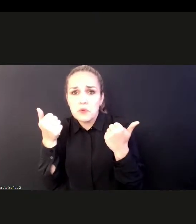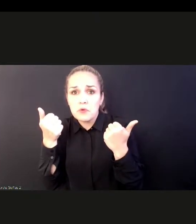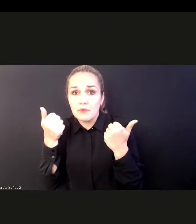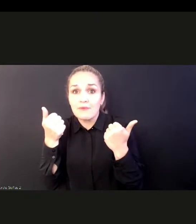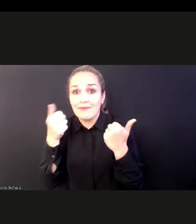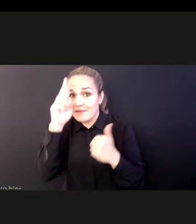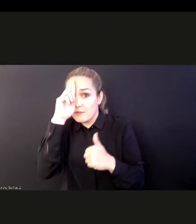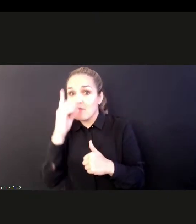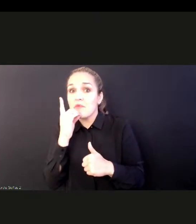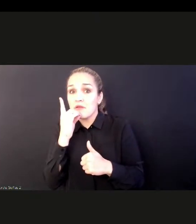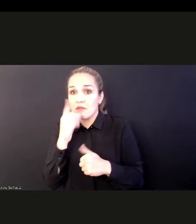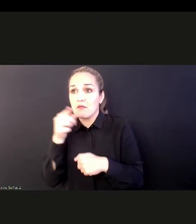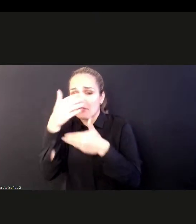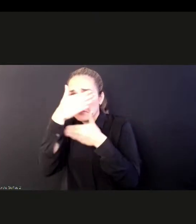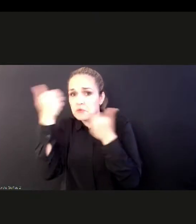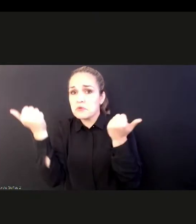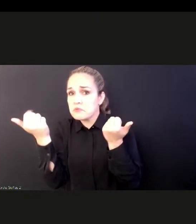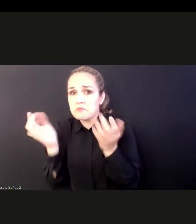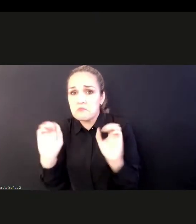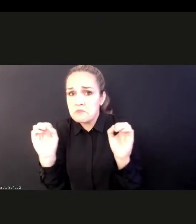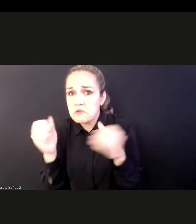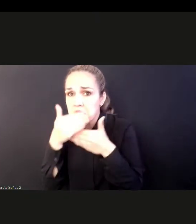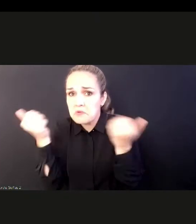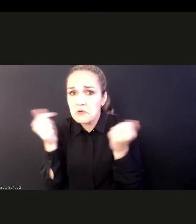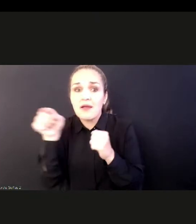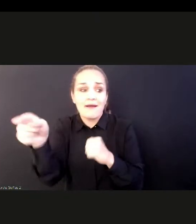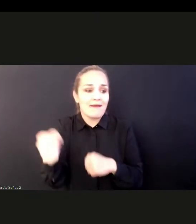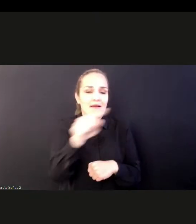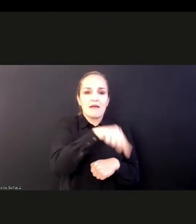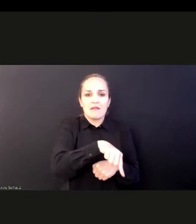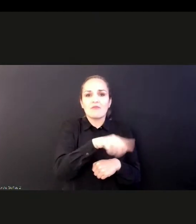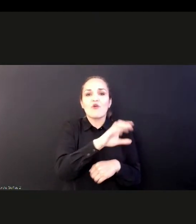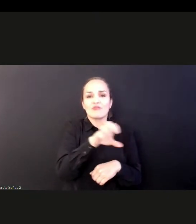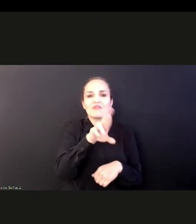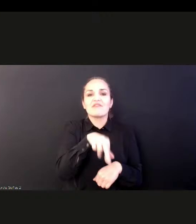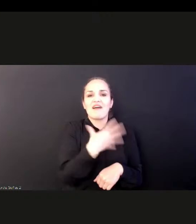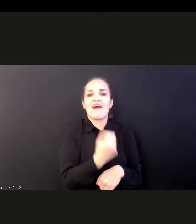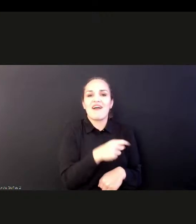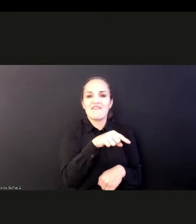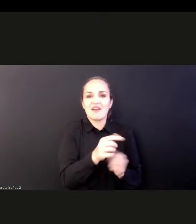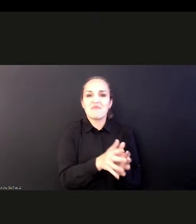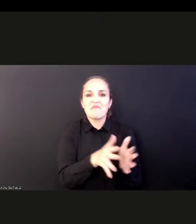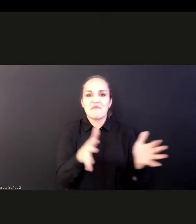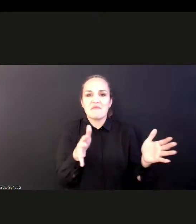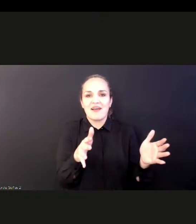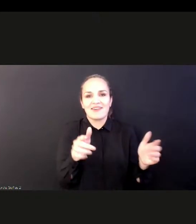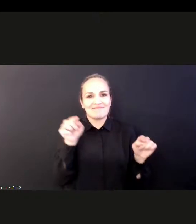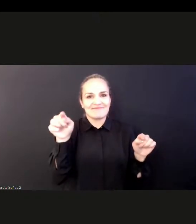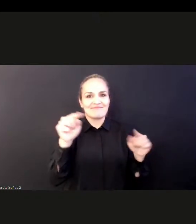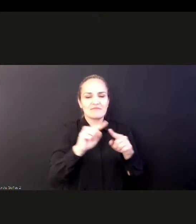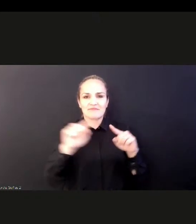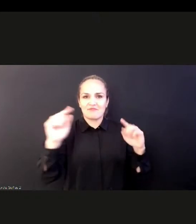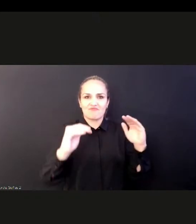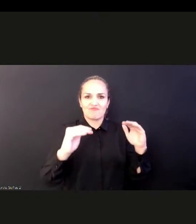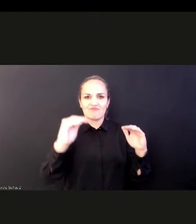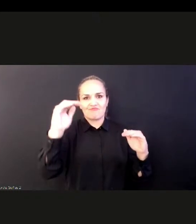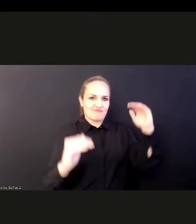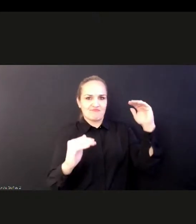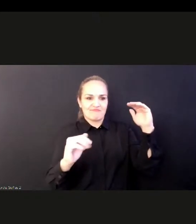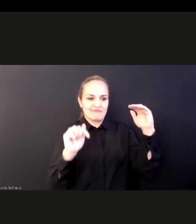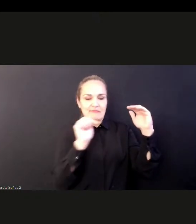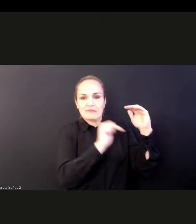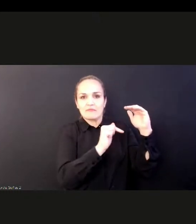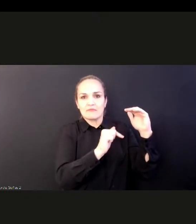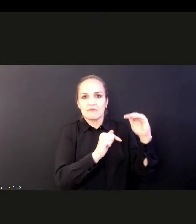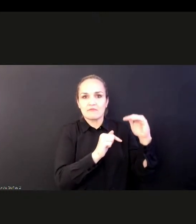So these areas could lead the region to stop being a consumer of digital services and maybe produce some